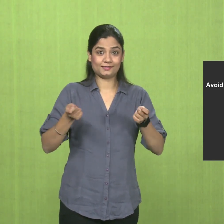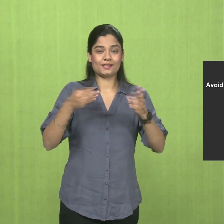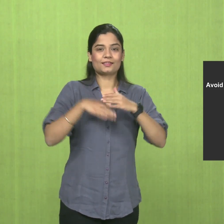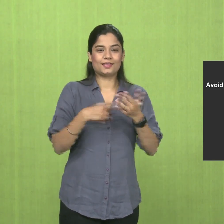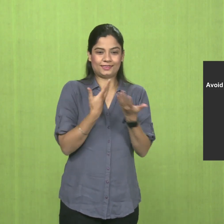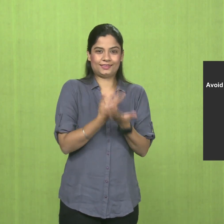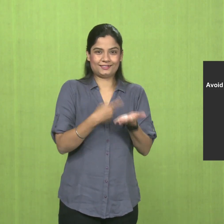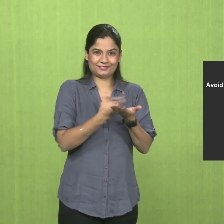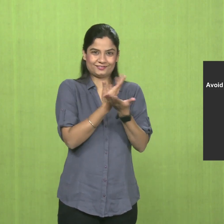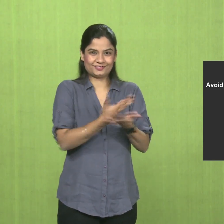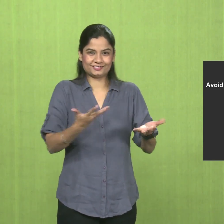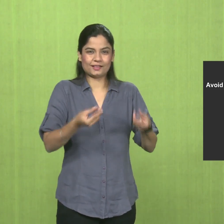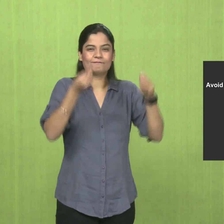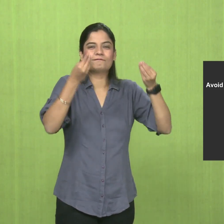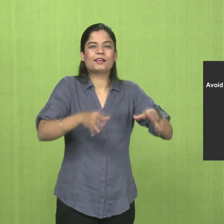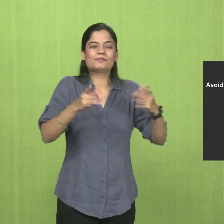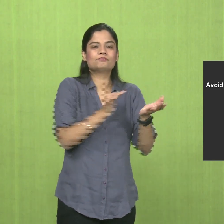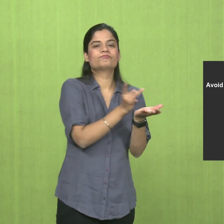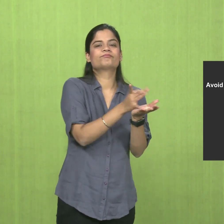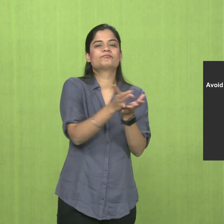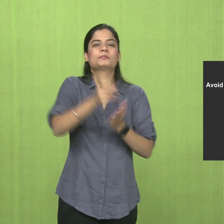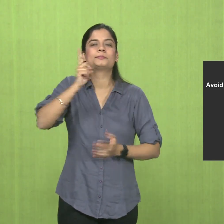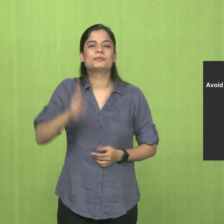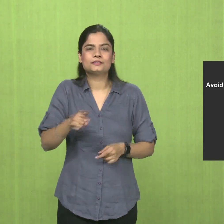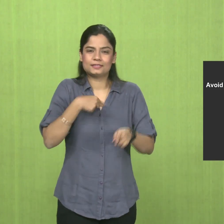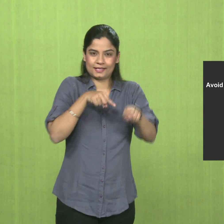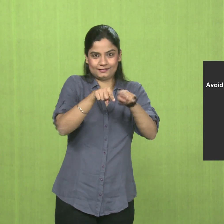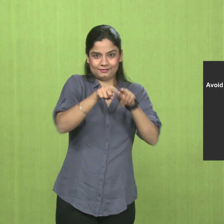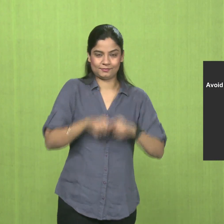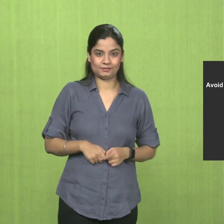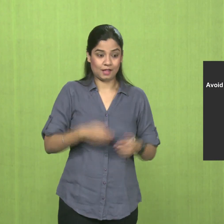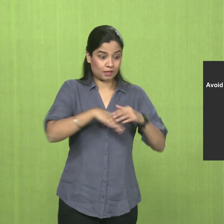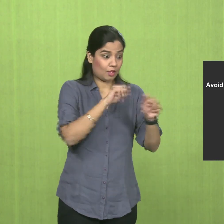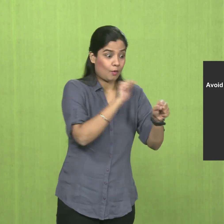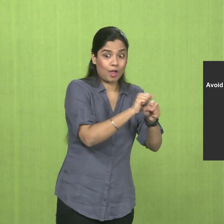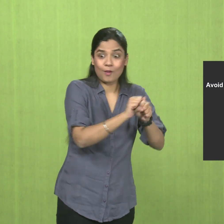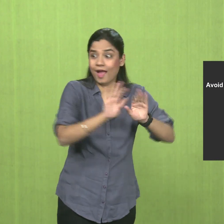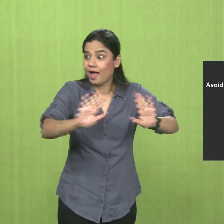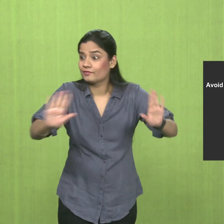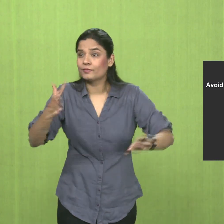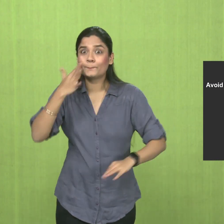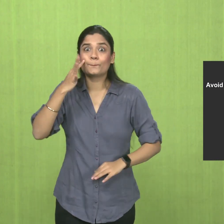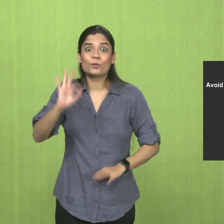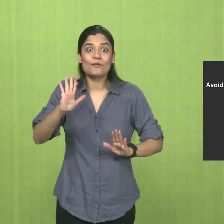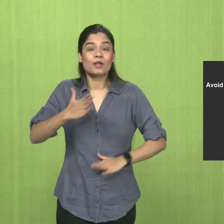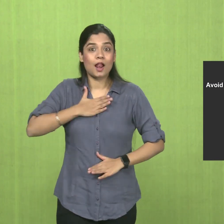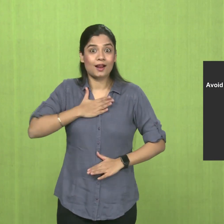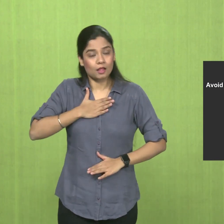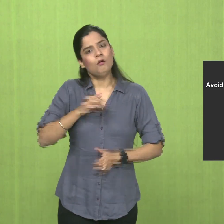Management helps in avoiding the wastage of resources. Let me give you an example. For example, there are things that you need for